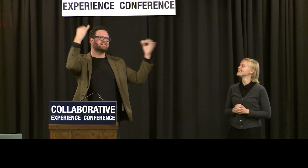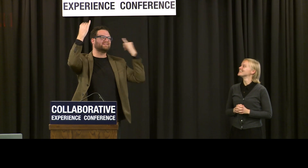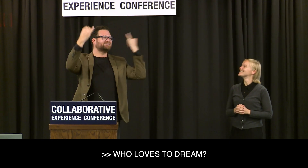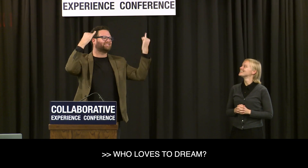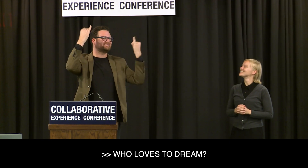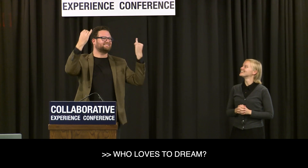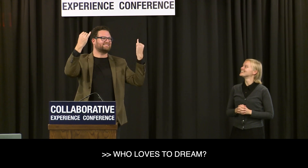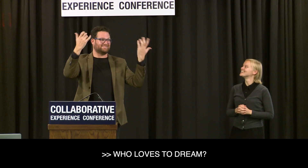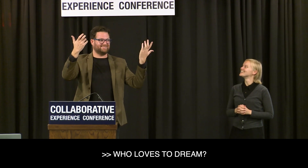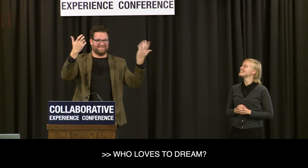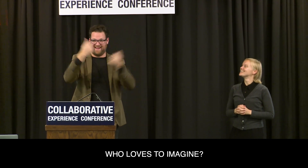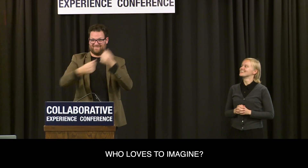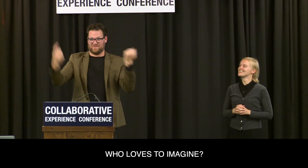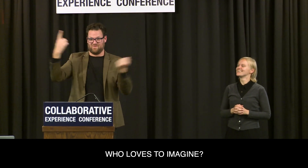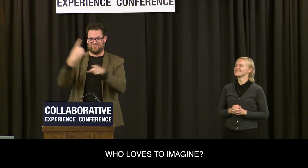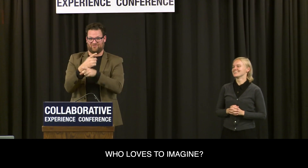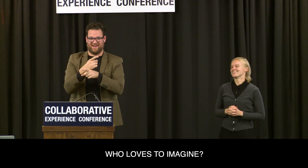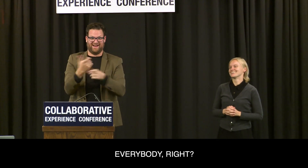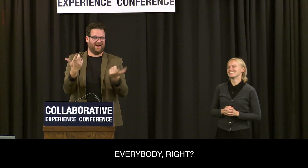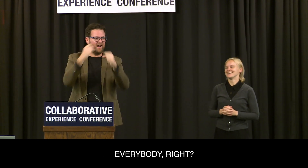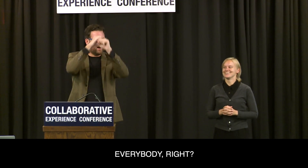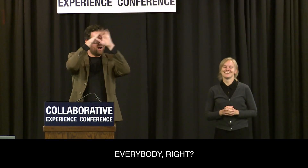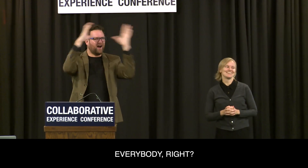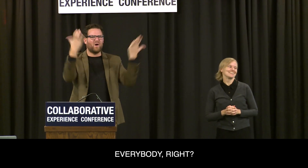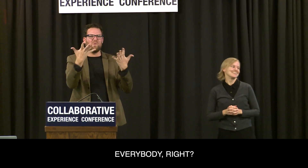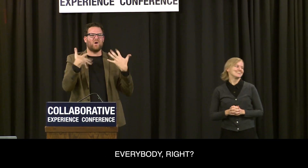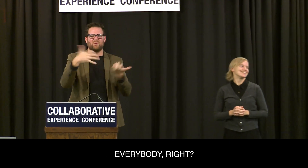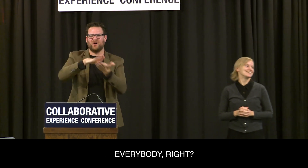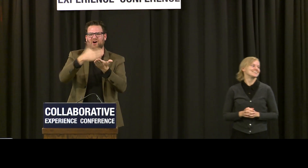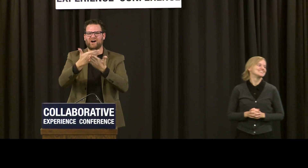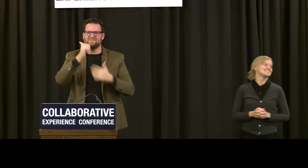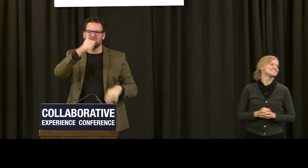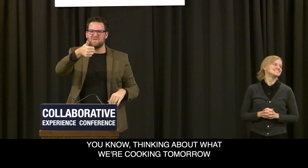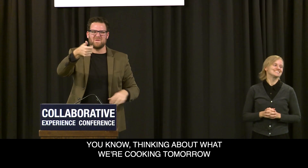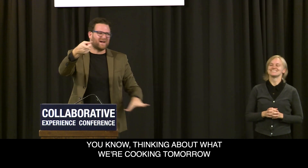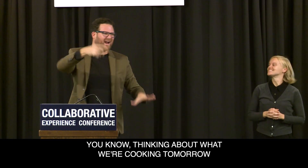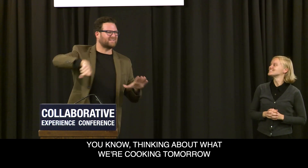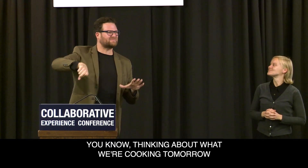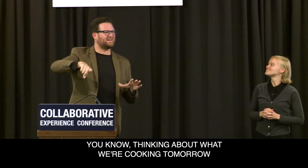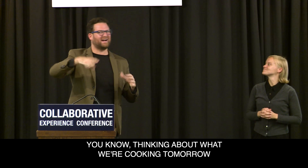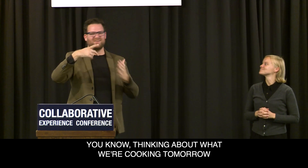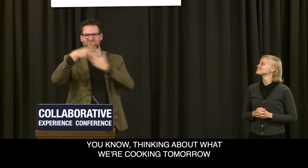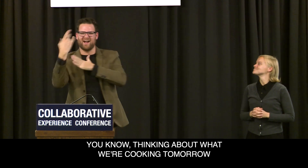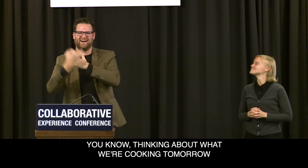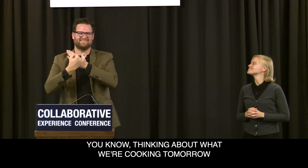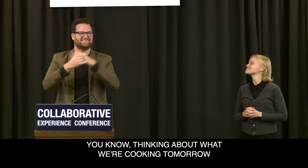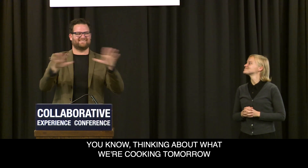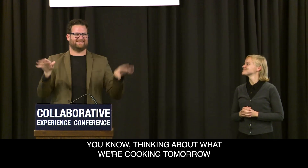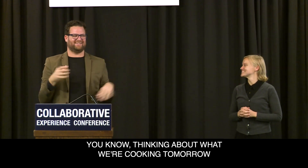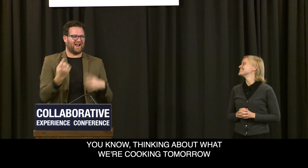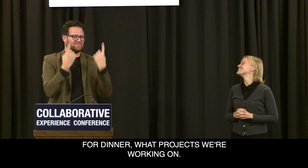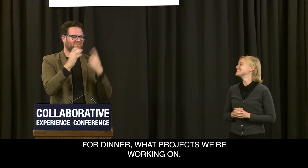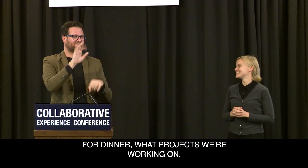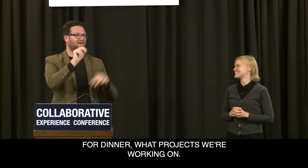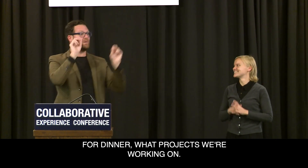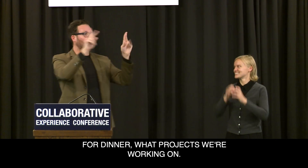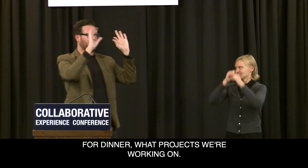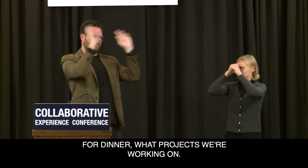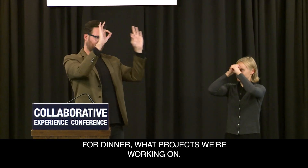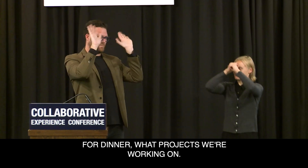Who loves to dream? Who loves to imagine? Everybody, right? You know, thinking about what we're cooking tomorrow for dinner, what